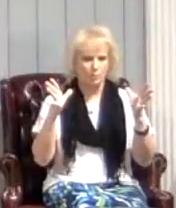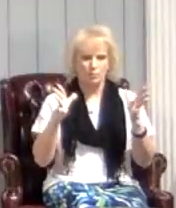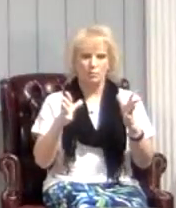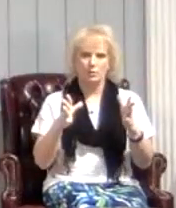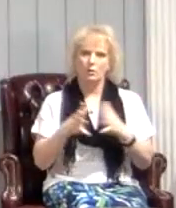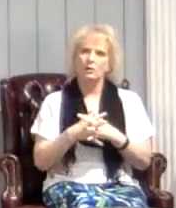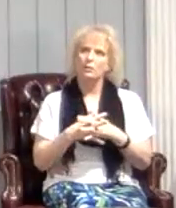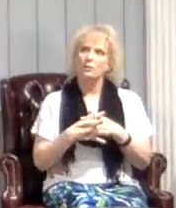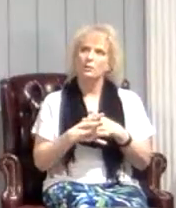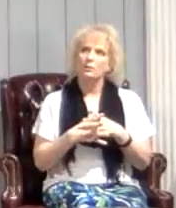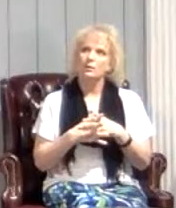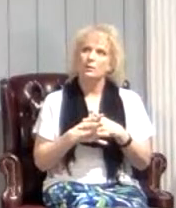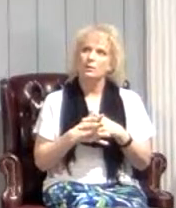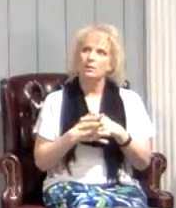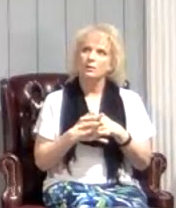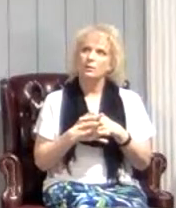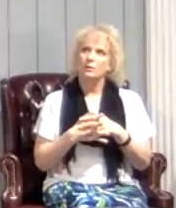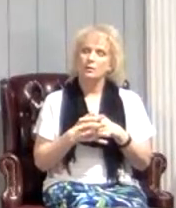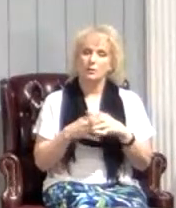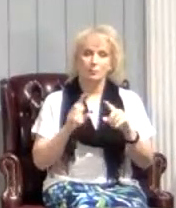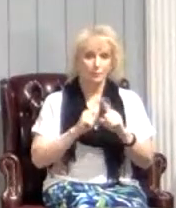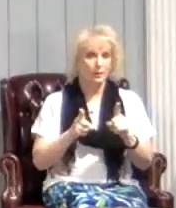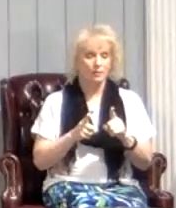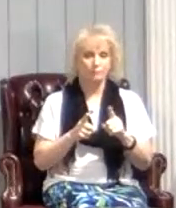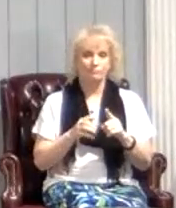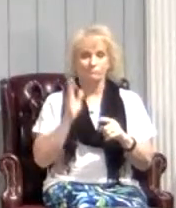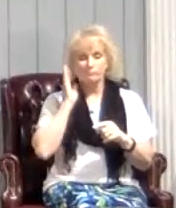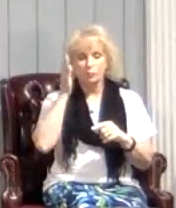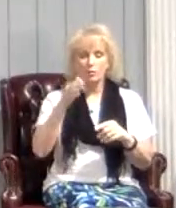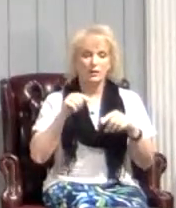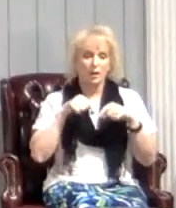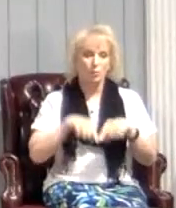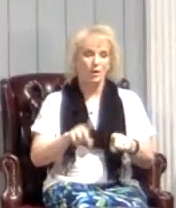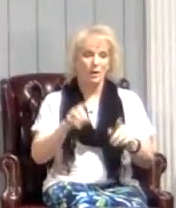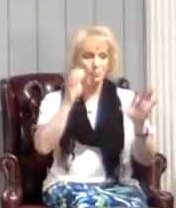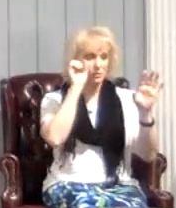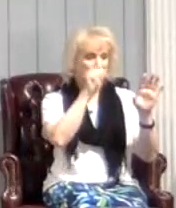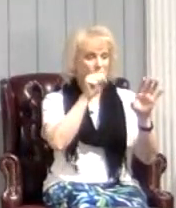It was a disaster. But one day, while I was out knocking doors,